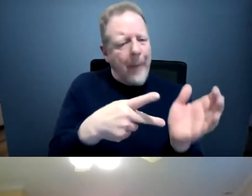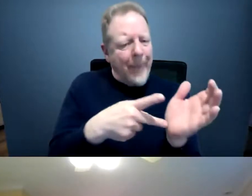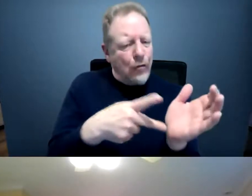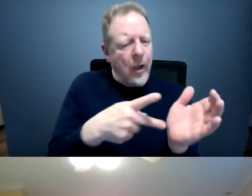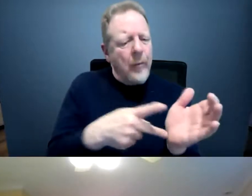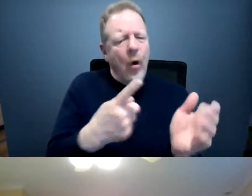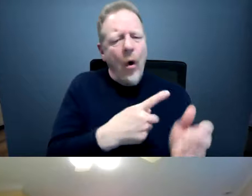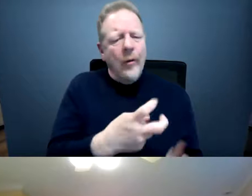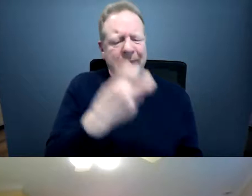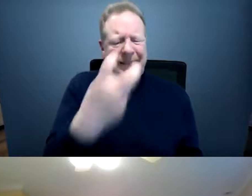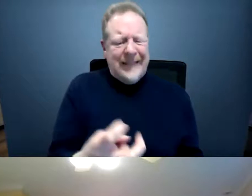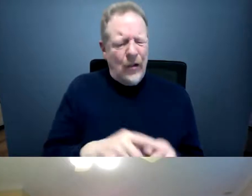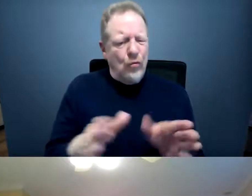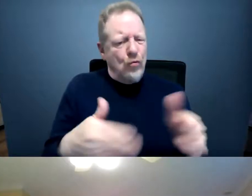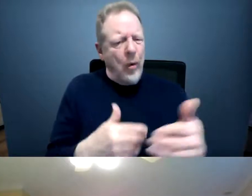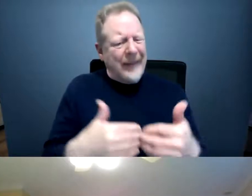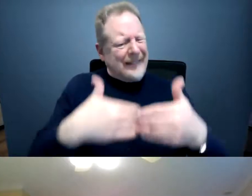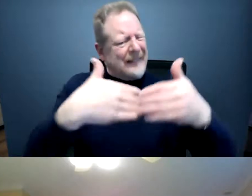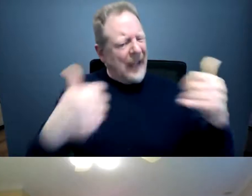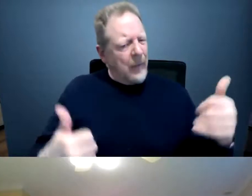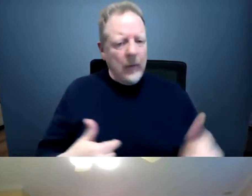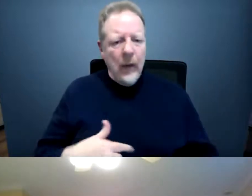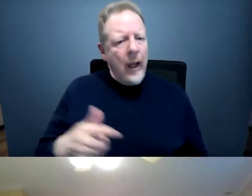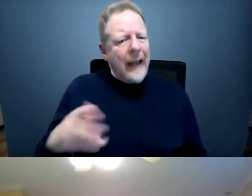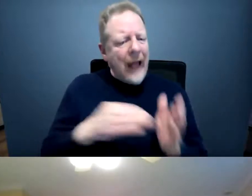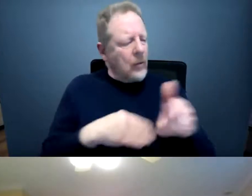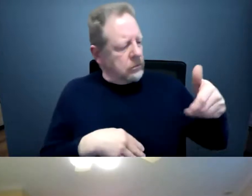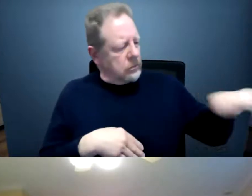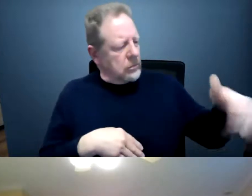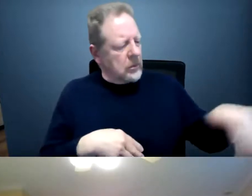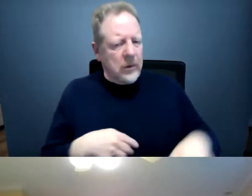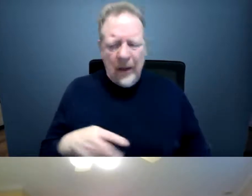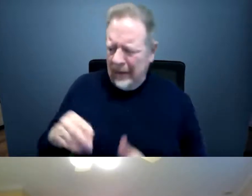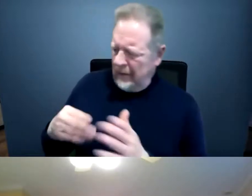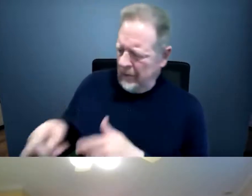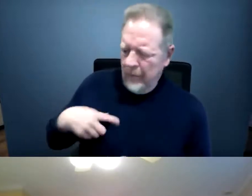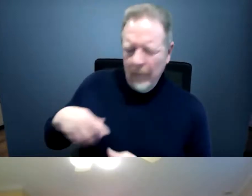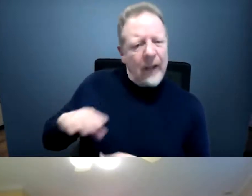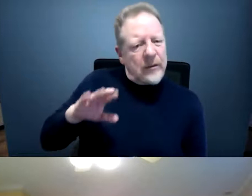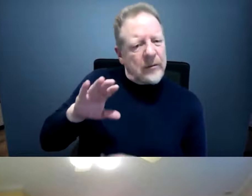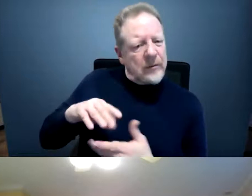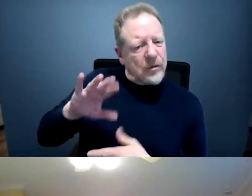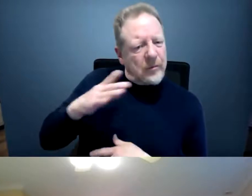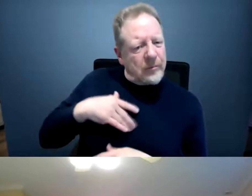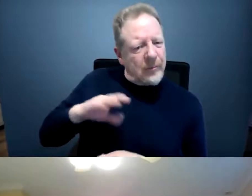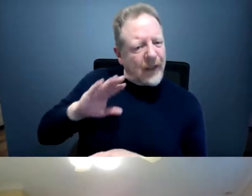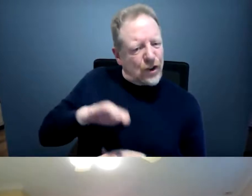room separately with the doctor, and I was not invited in. Right. And I know, and I was just thinking, that's right.